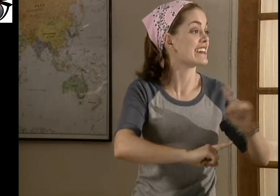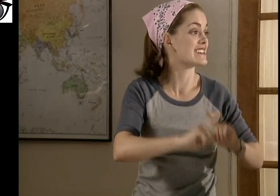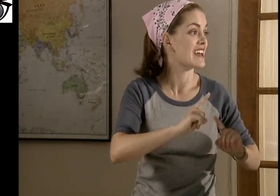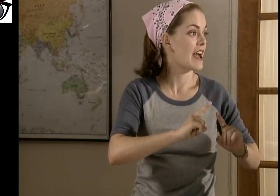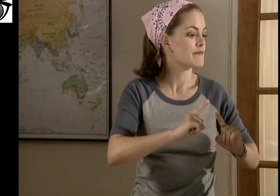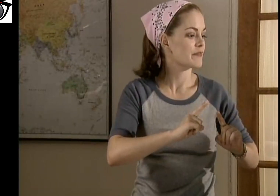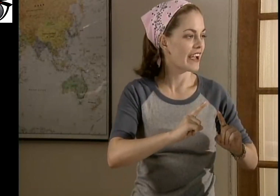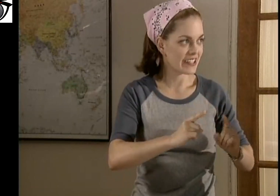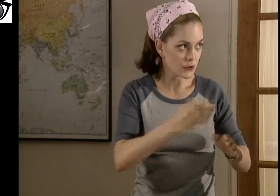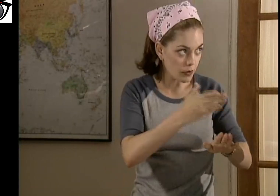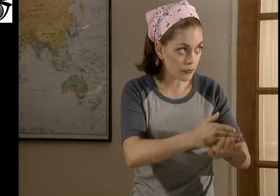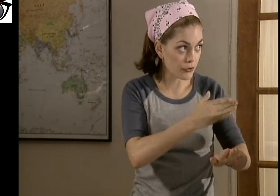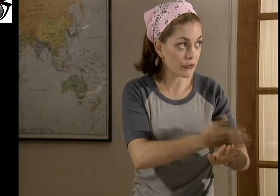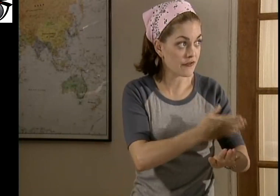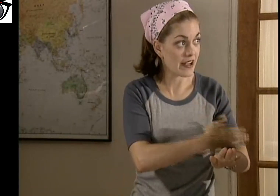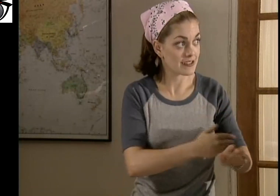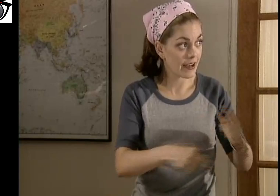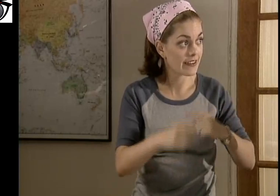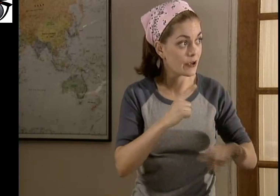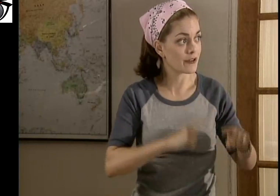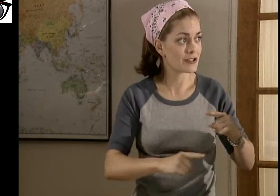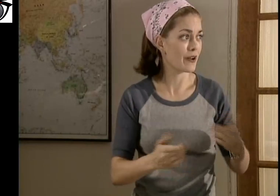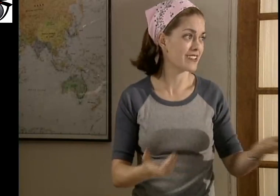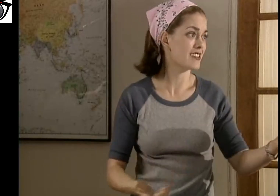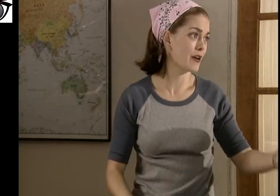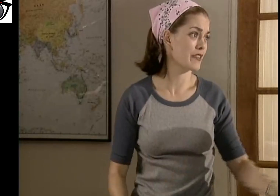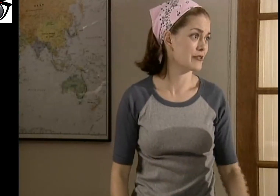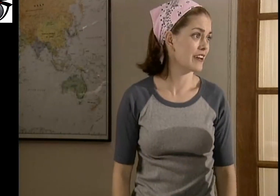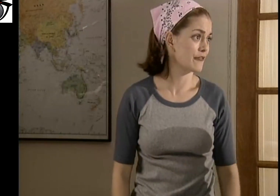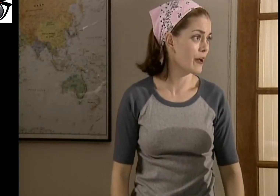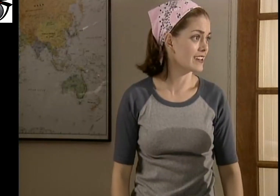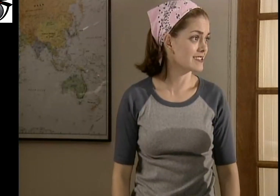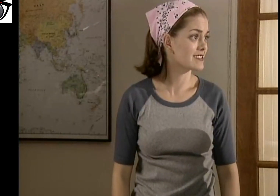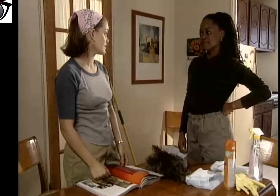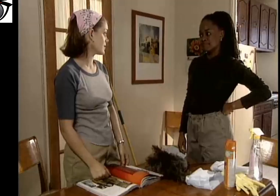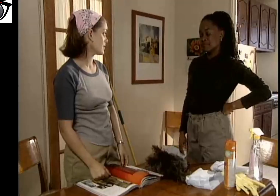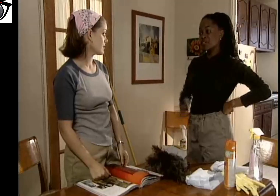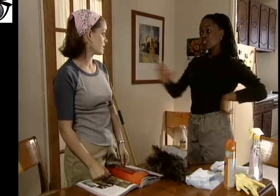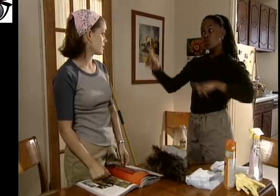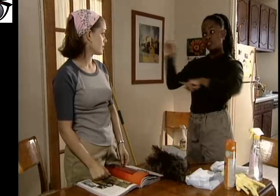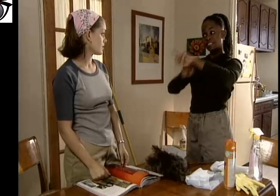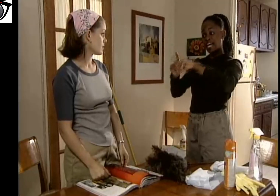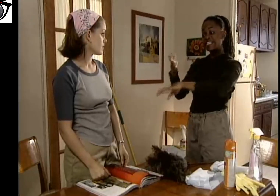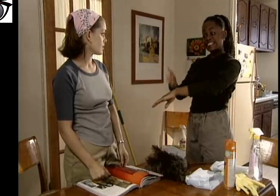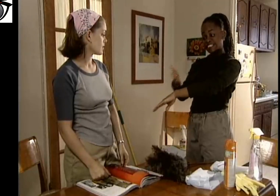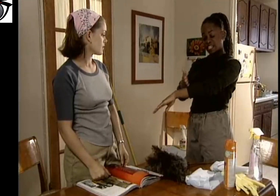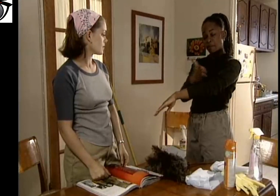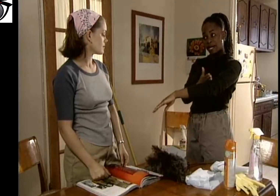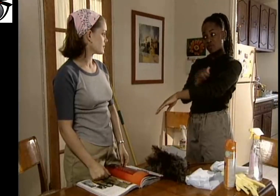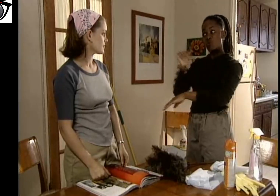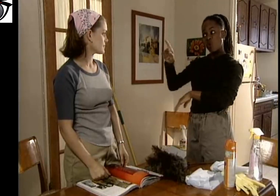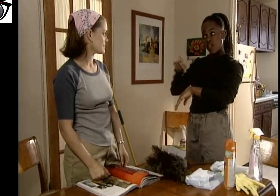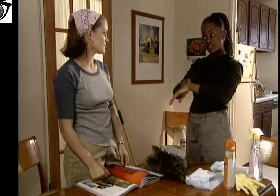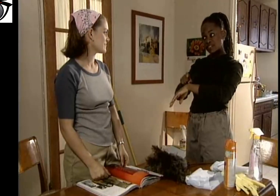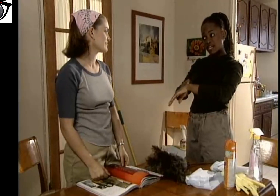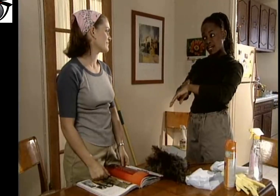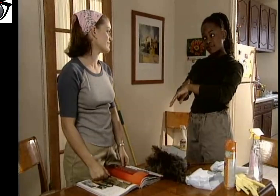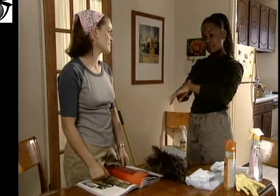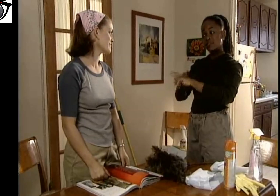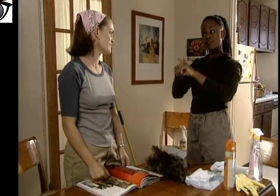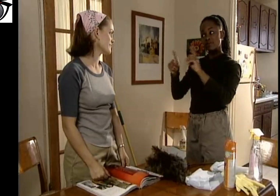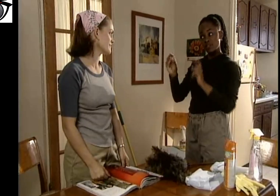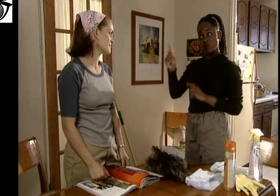some more signs. I need to improve my sign language so I can talk with your deaf friends. Your signs are getting better all the